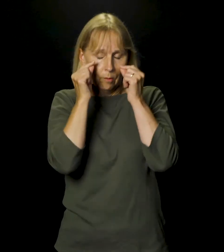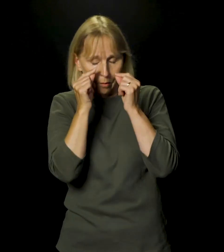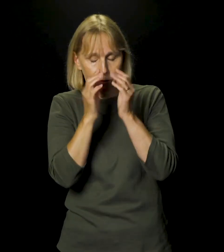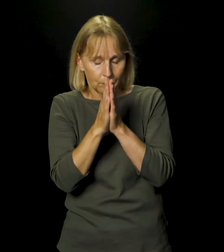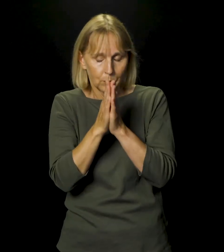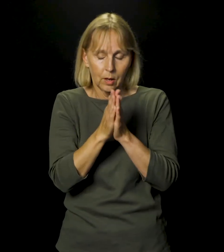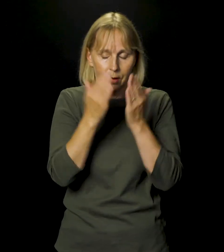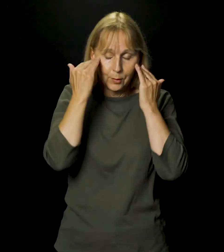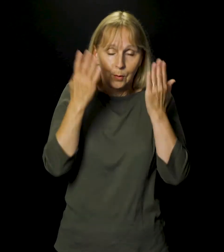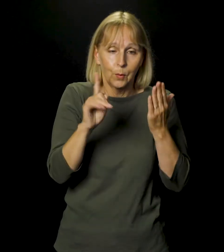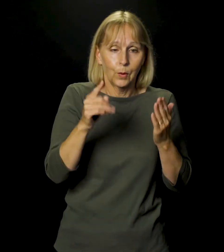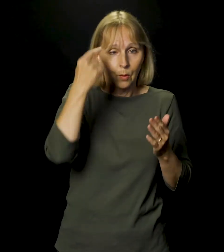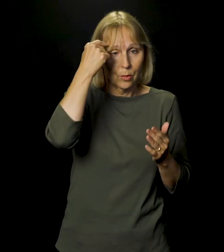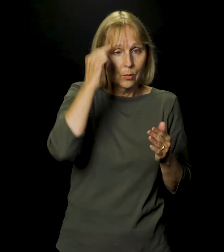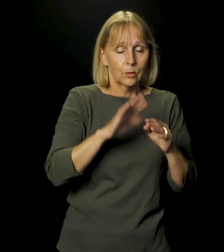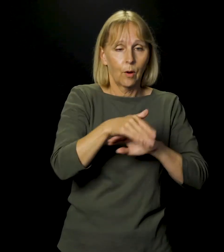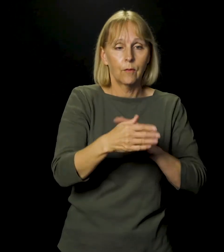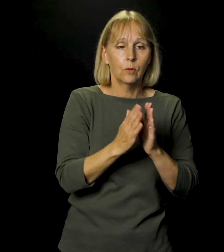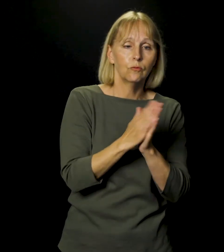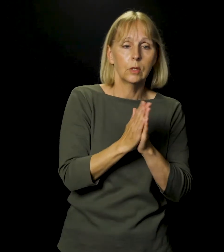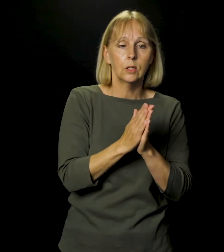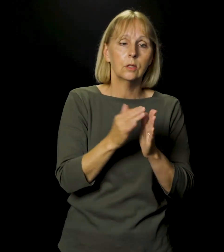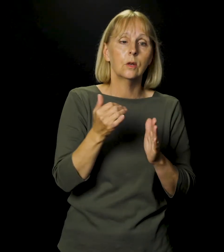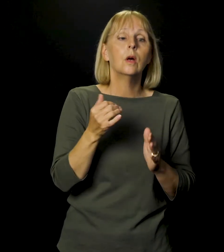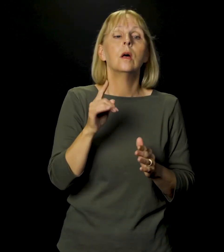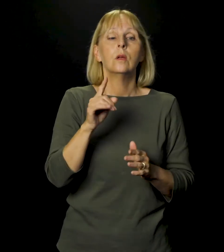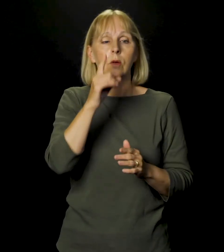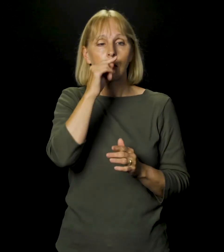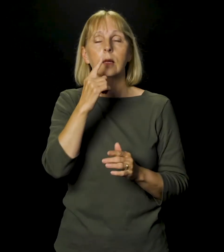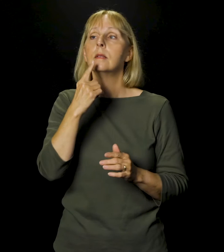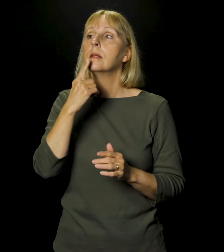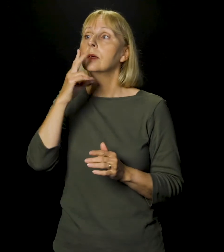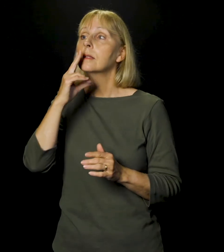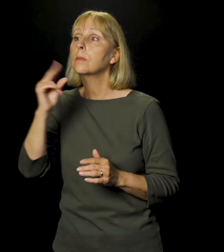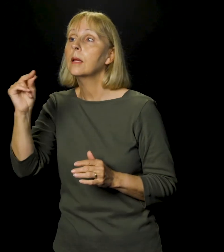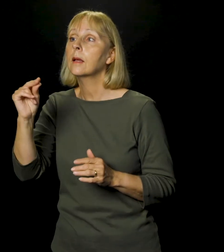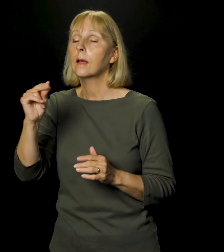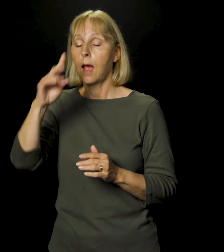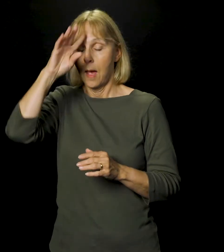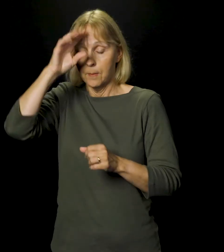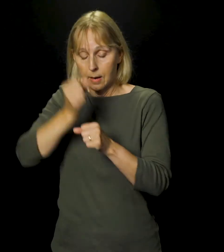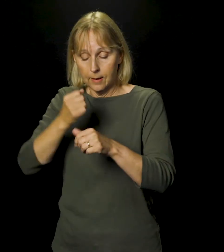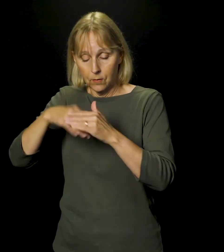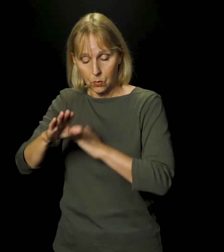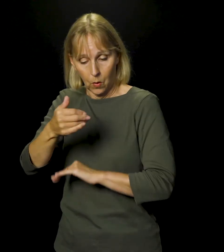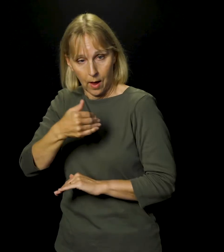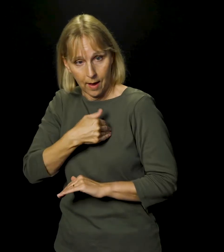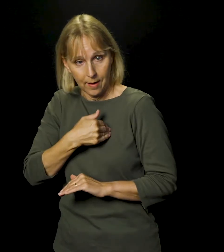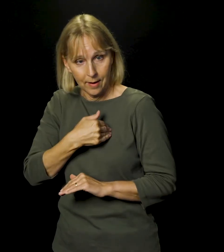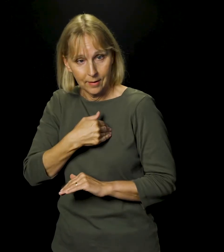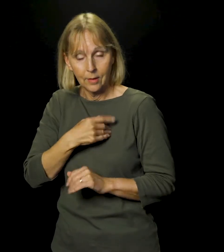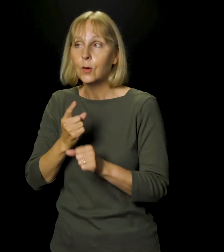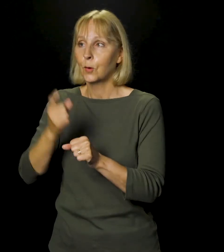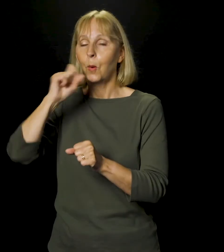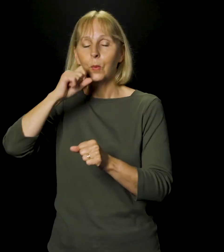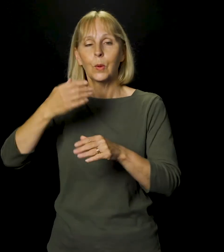you know, religion or spirituality is. We can just say these words, but if you believe them in your heart, God wants to do something incredible for you and